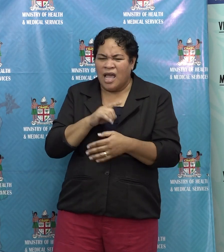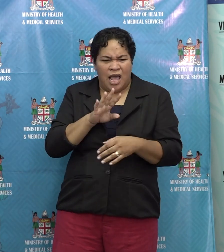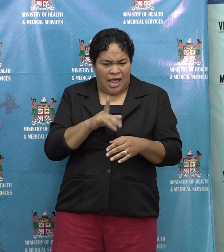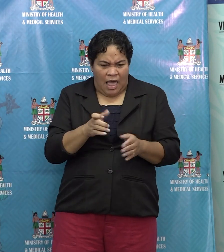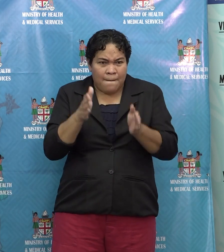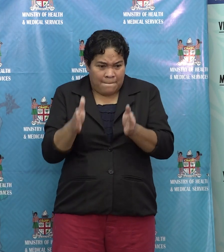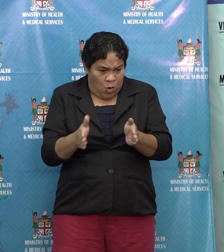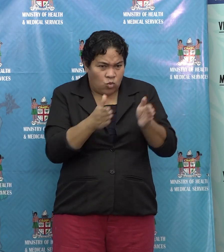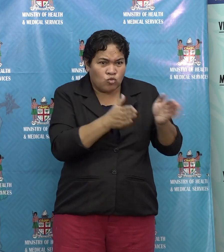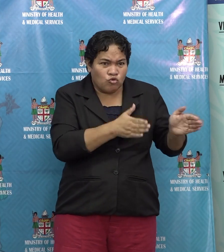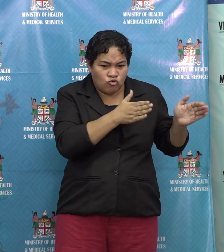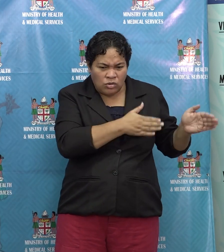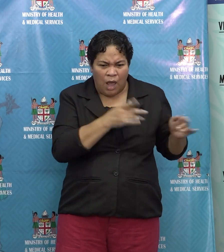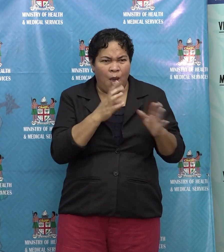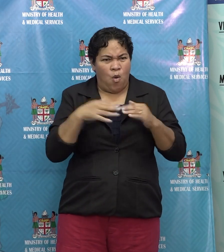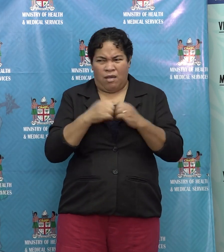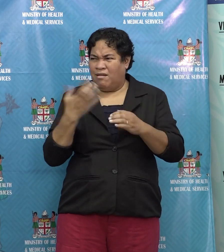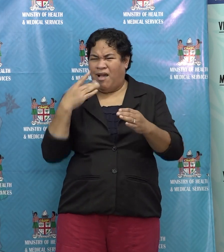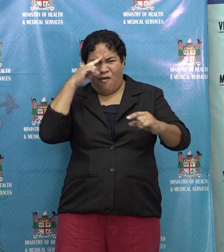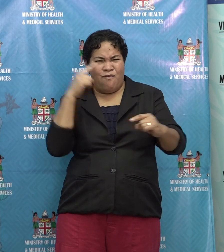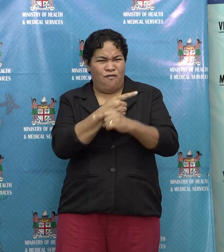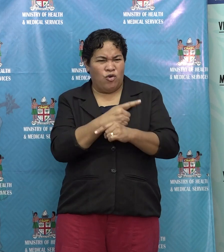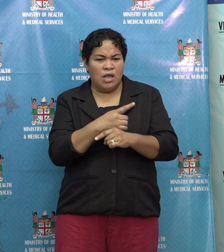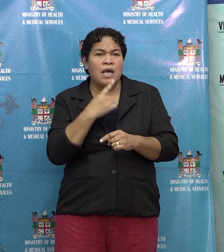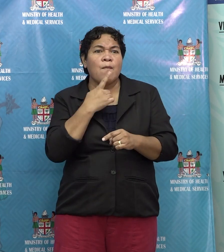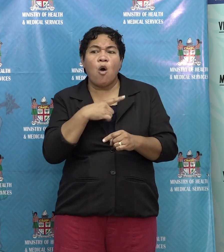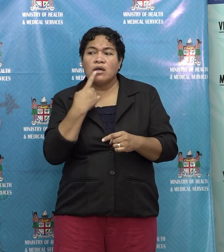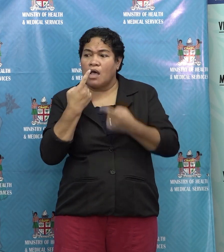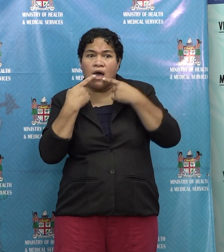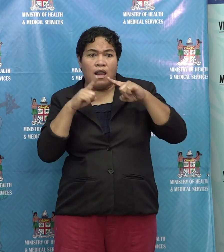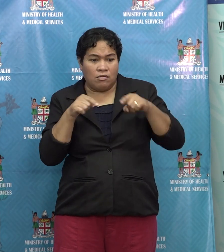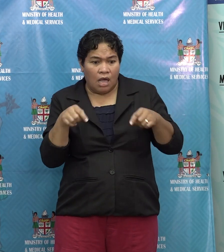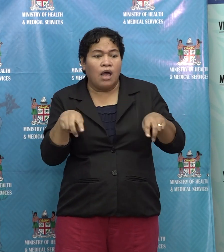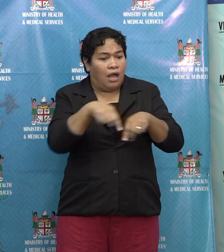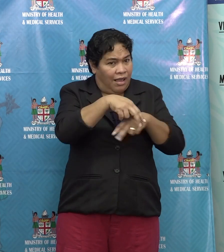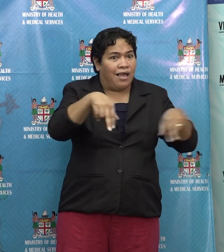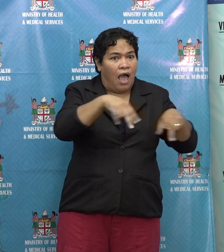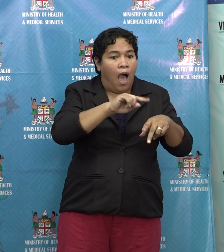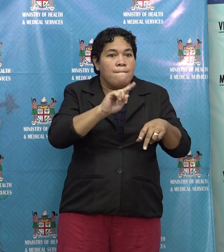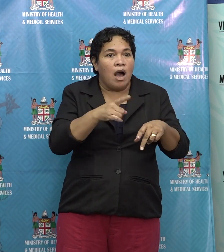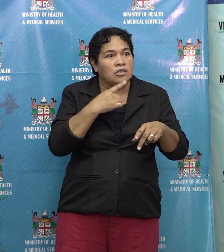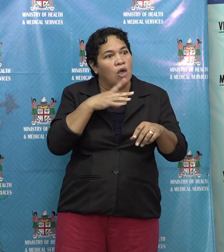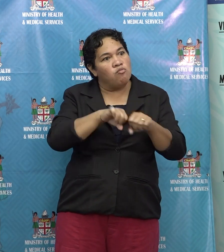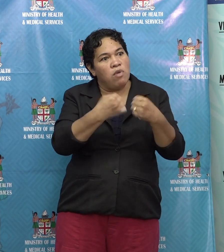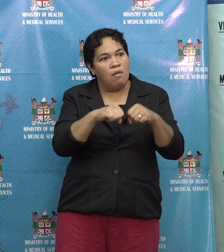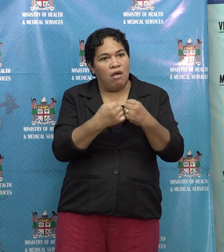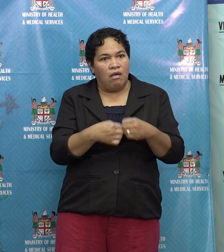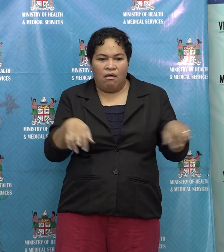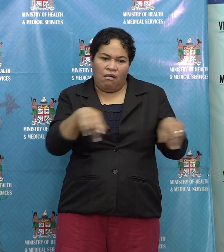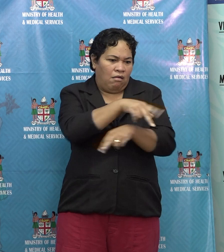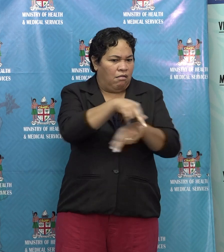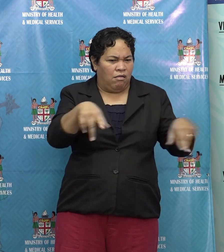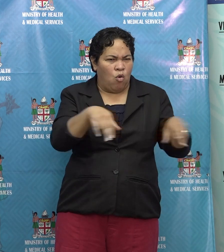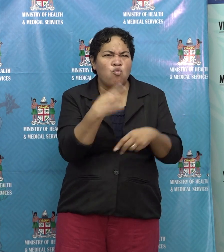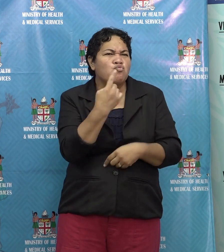border breach and the confusion over the weekend when movement between containment areas was permitted. I wanted to ask who will be held